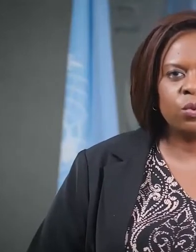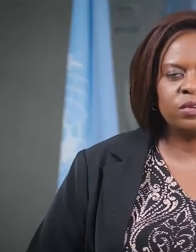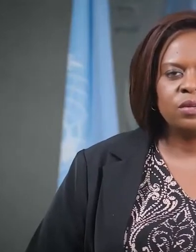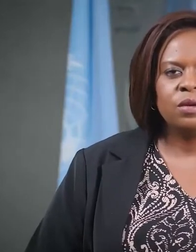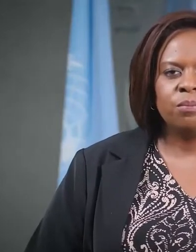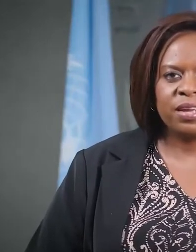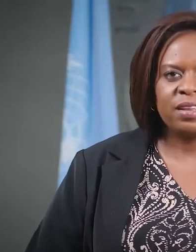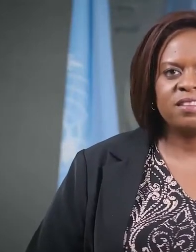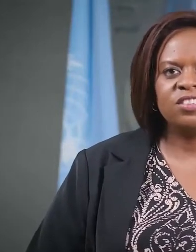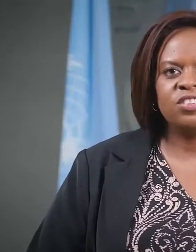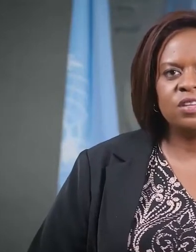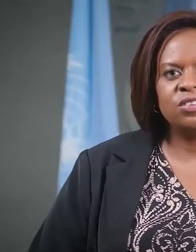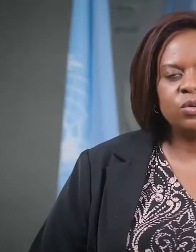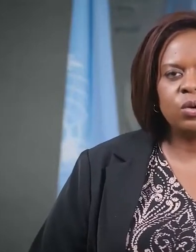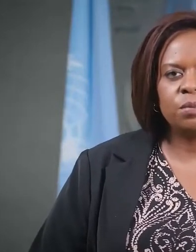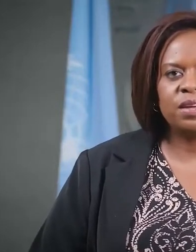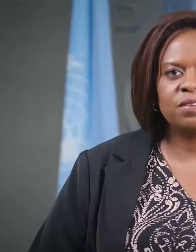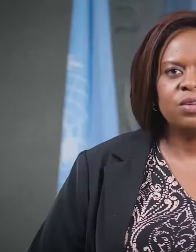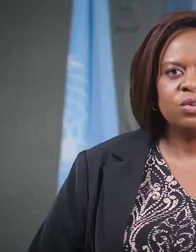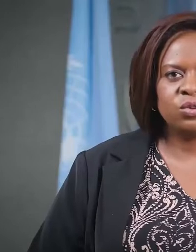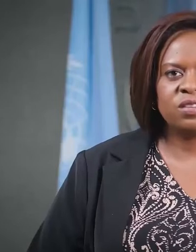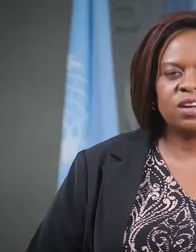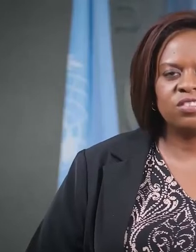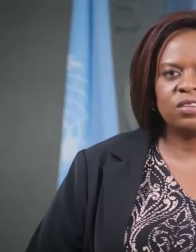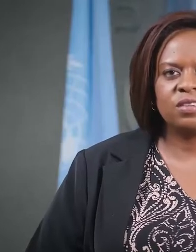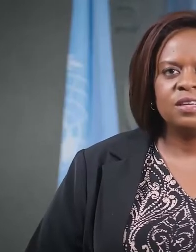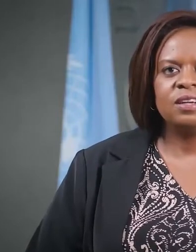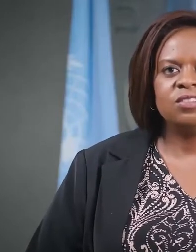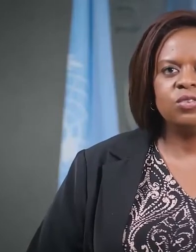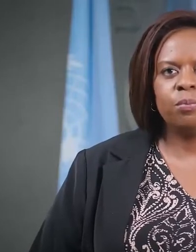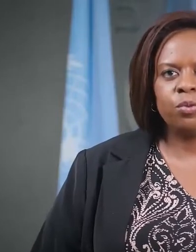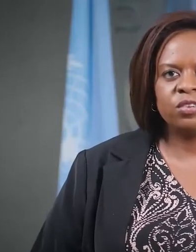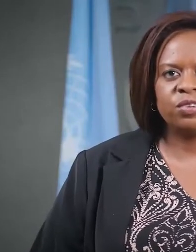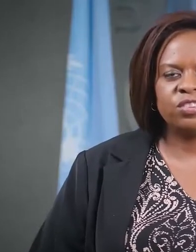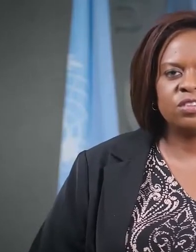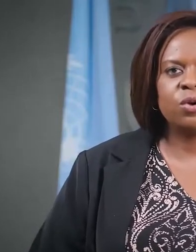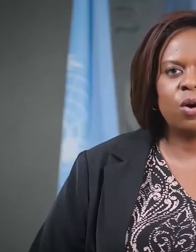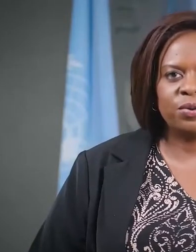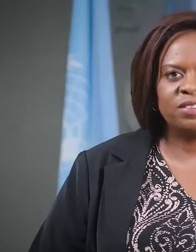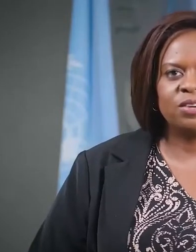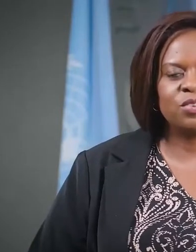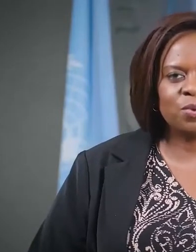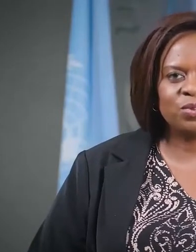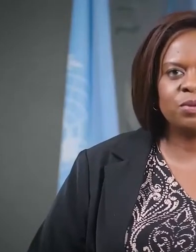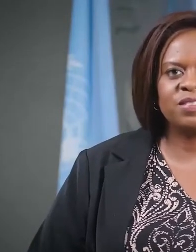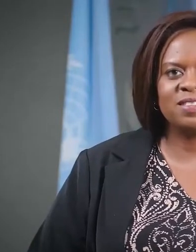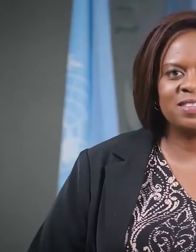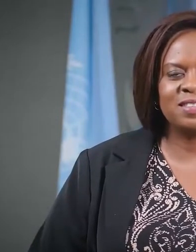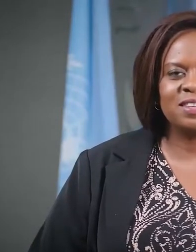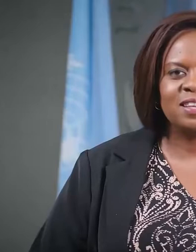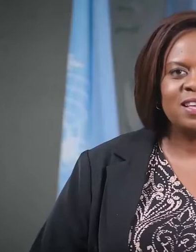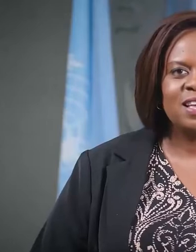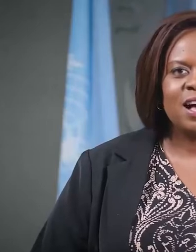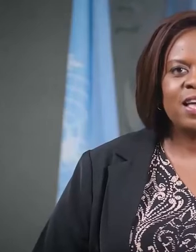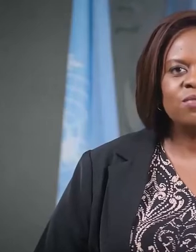work forward, bringing the SDGs into your workplace, your discussions, and into your broader visions of operating responsible